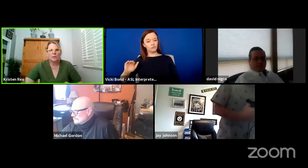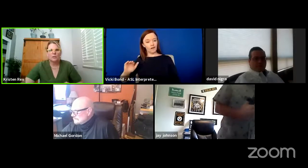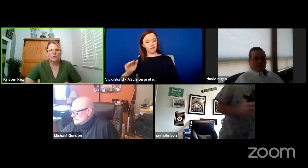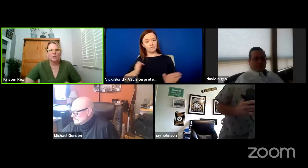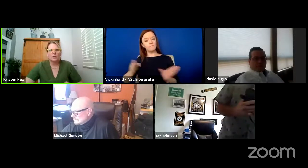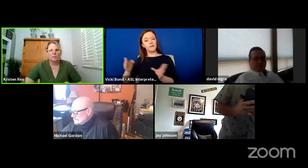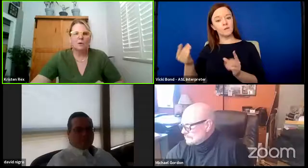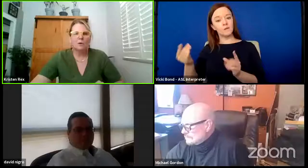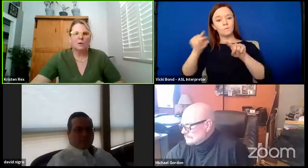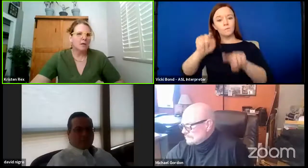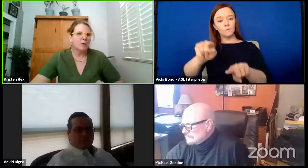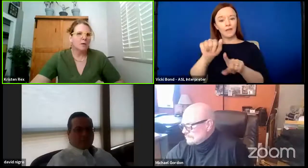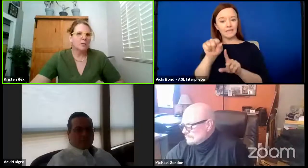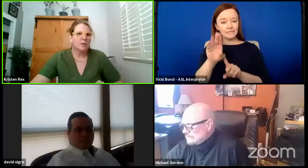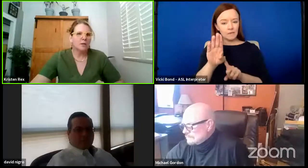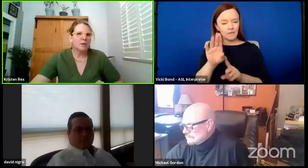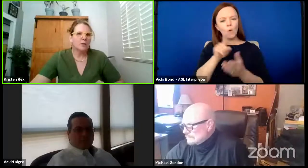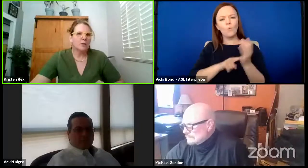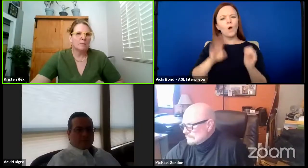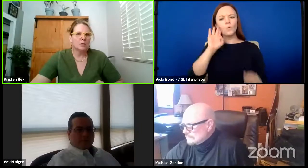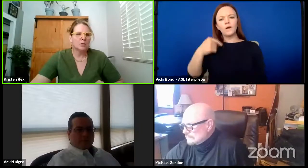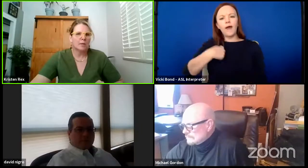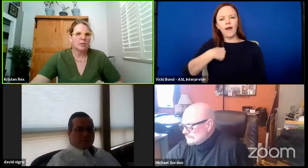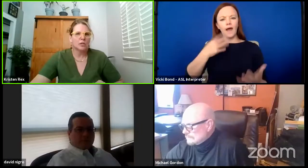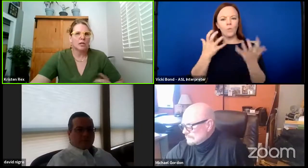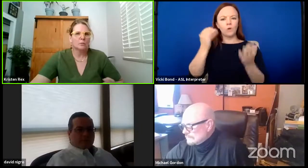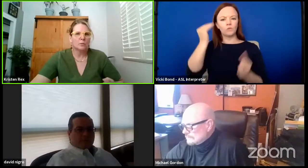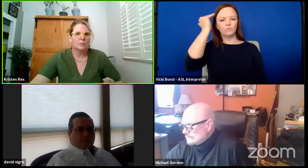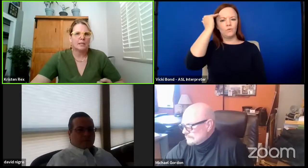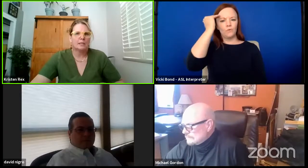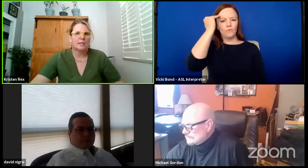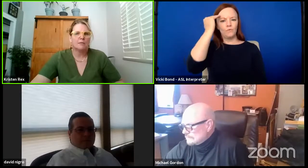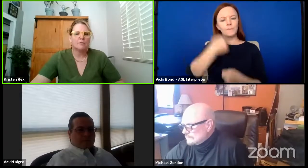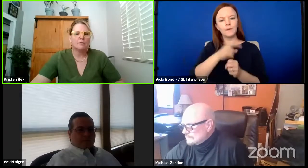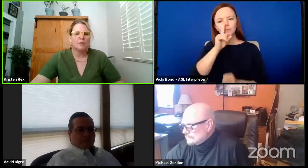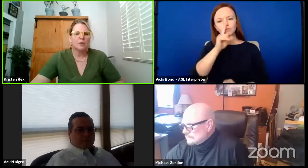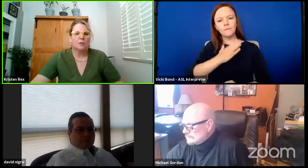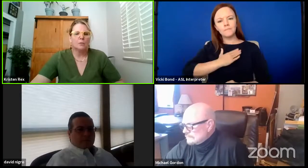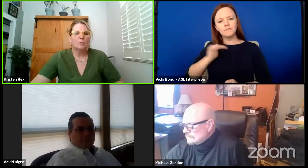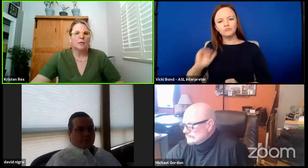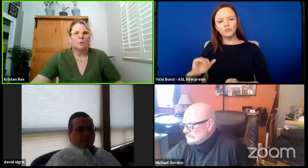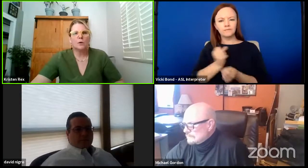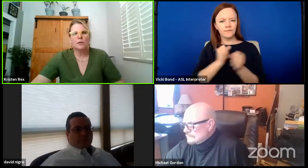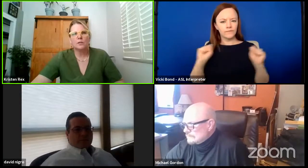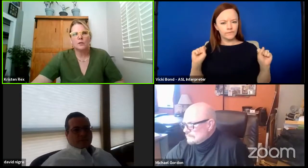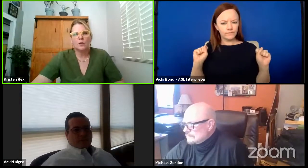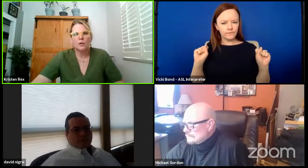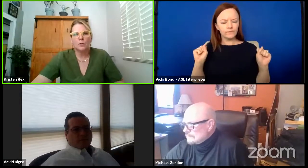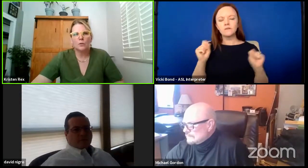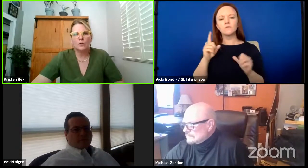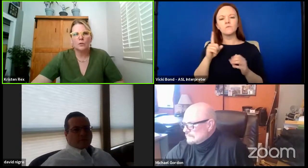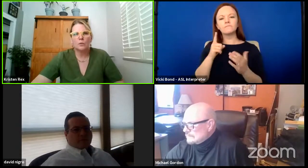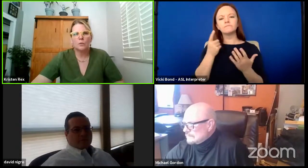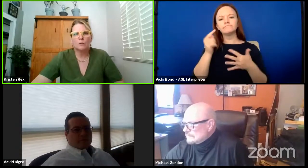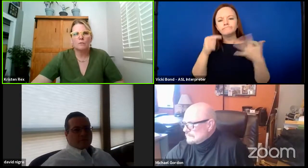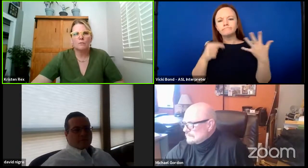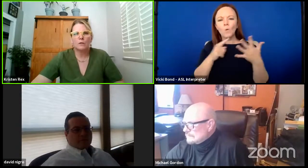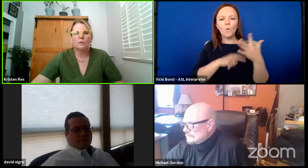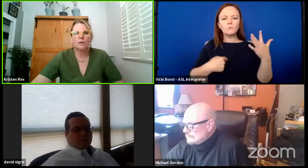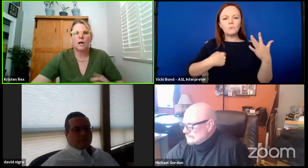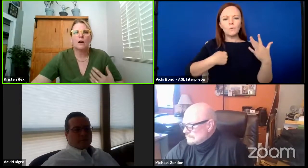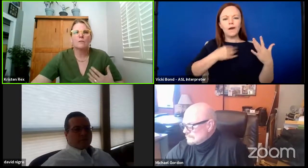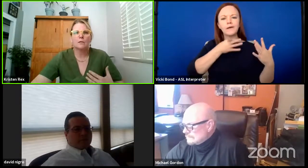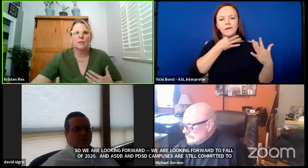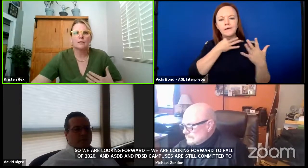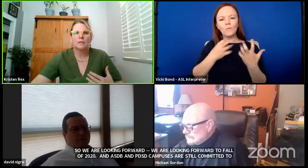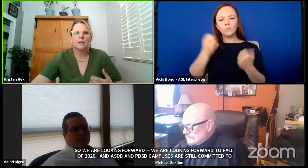school, what would I want to know to make sure my child was being safe? What would I want to know to